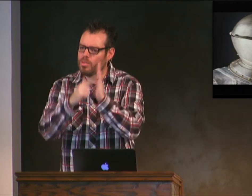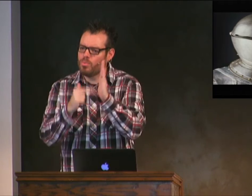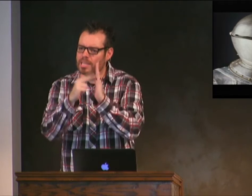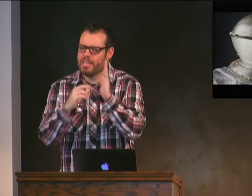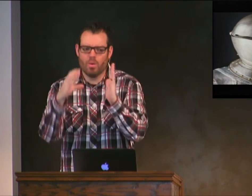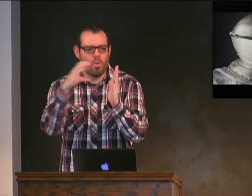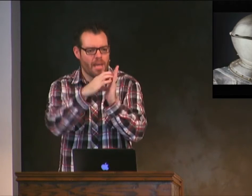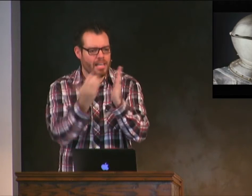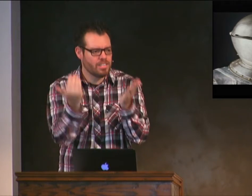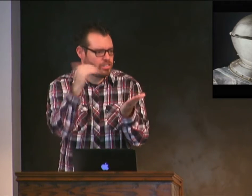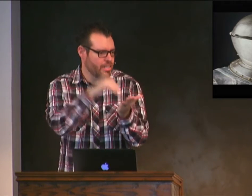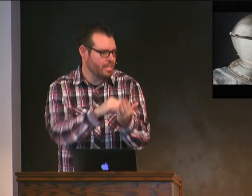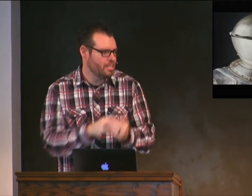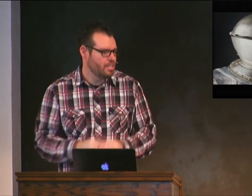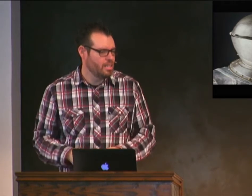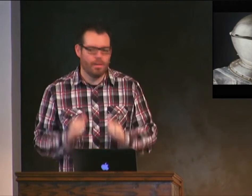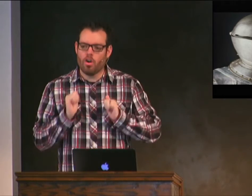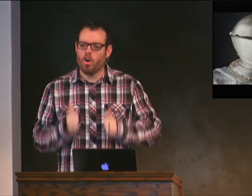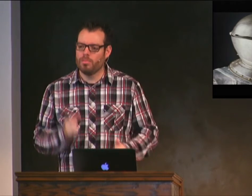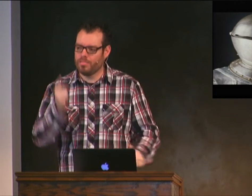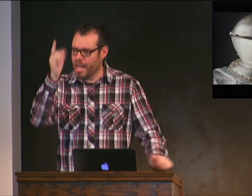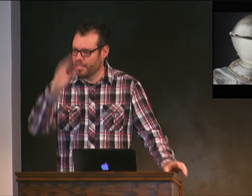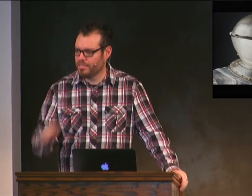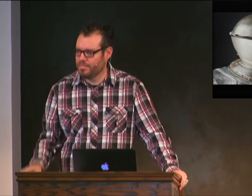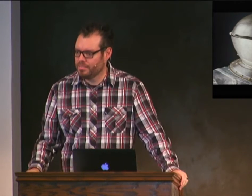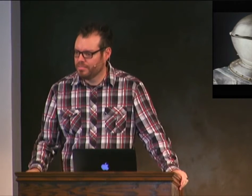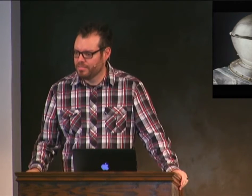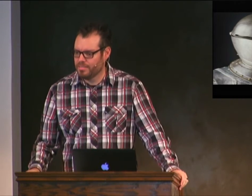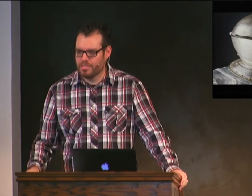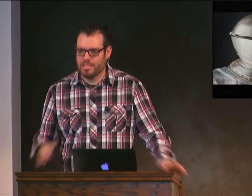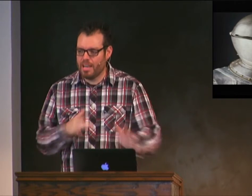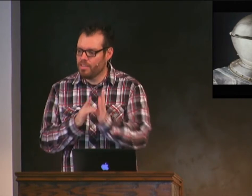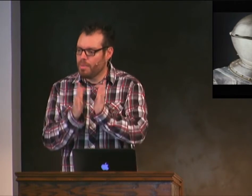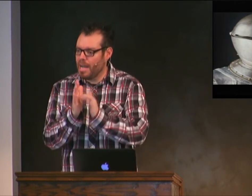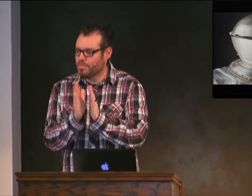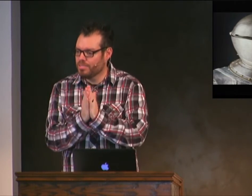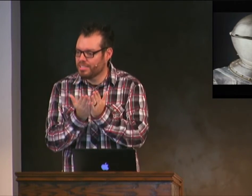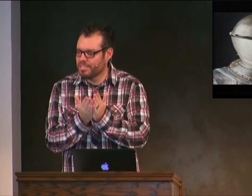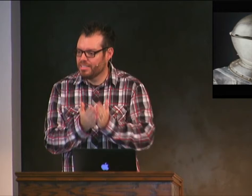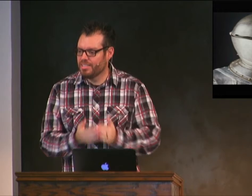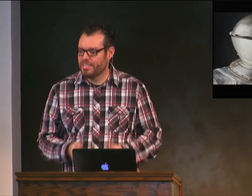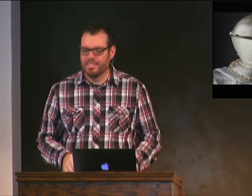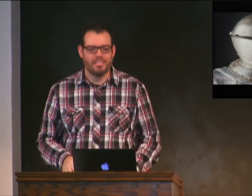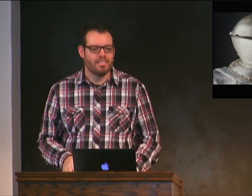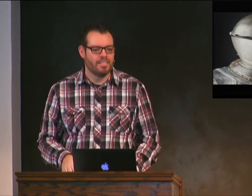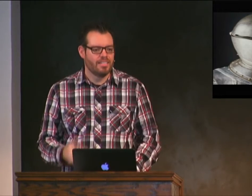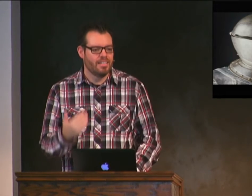So I recommend you read the whole passage again about the armor of God. You have your Bibles.